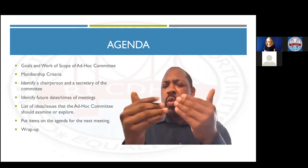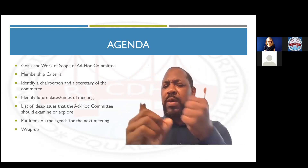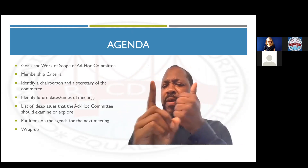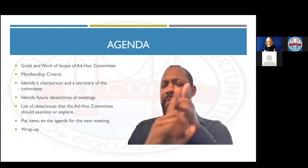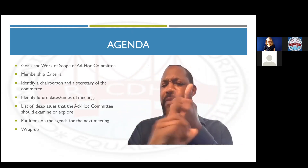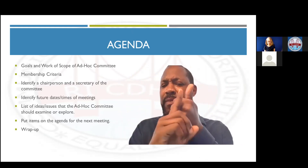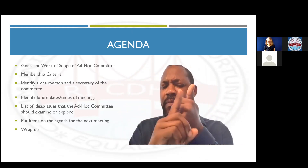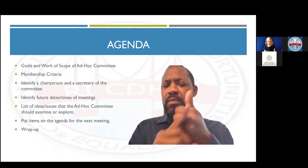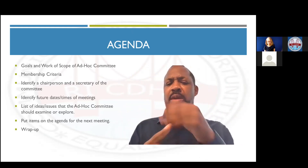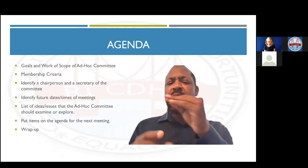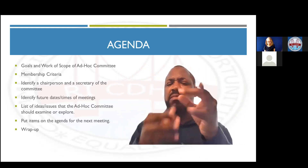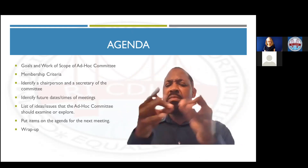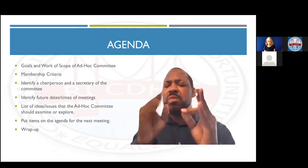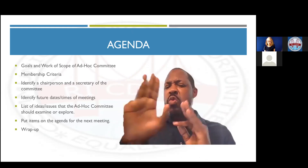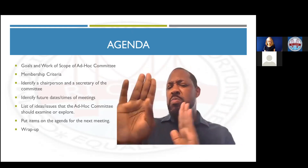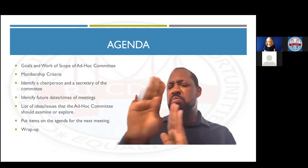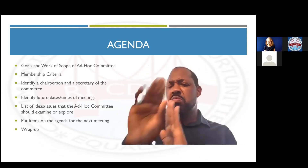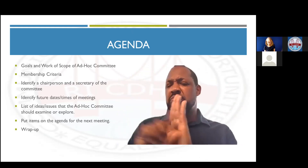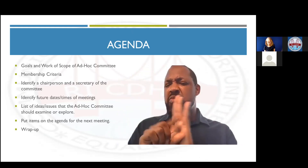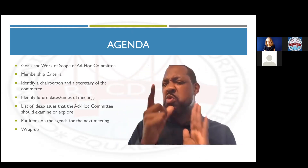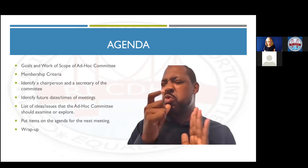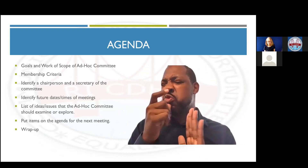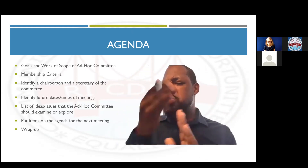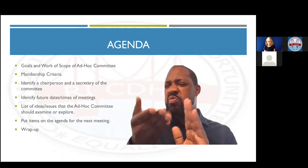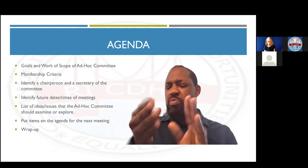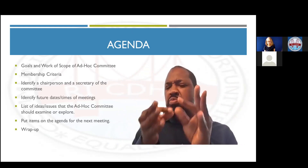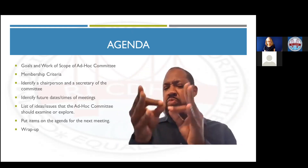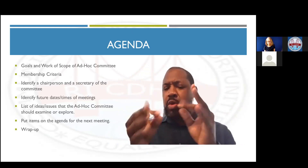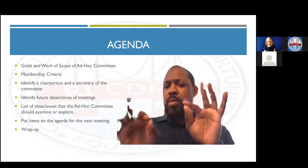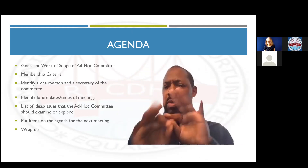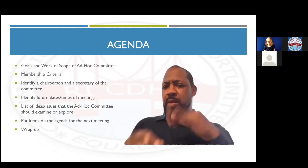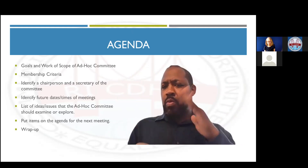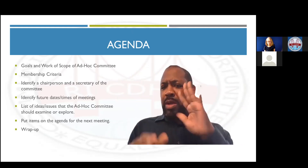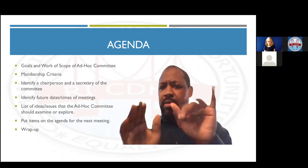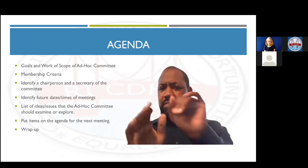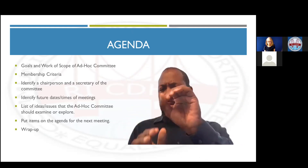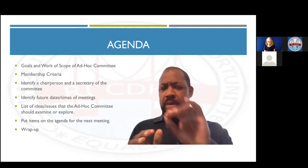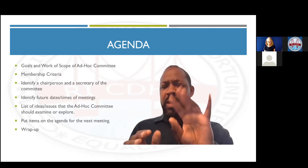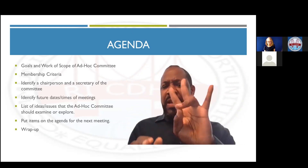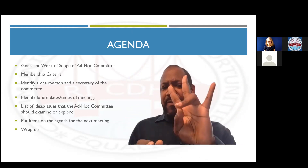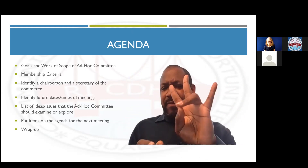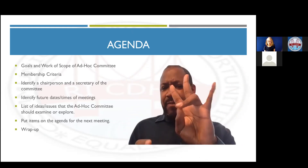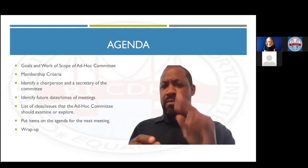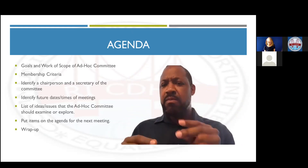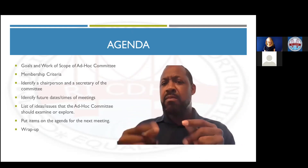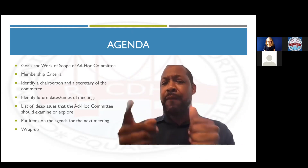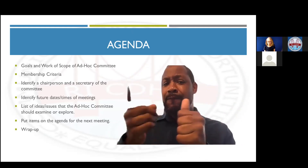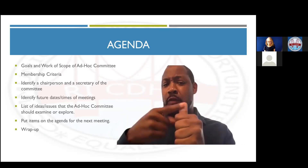First of all, I'd like to hear from you. Who are you? Tell us a little bit about your background. We have